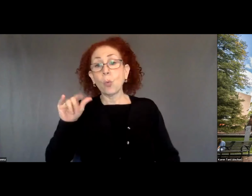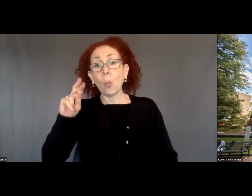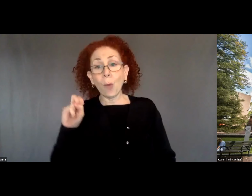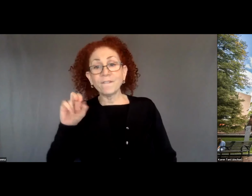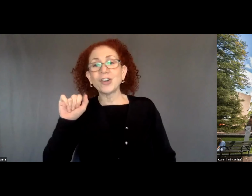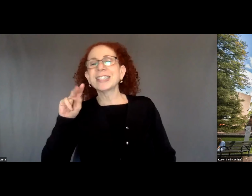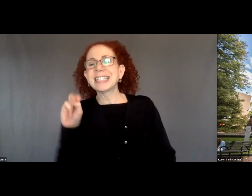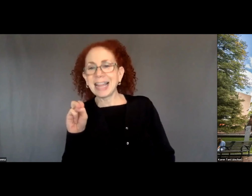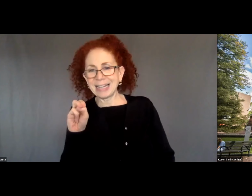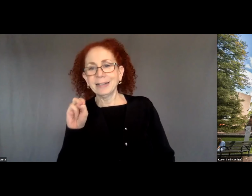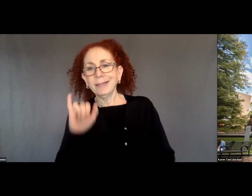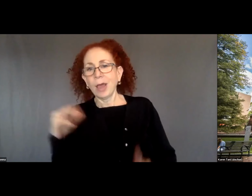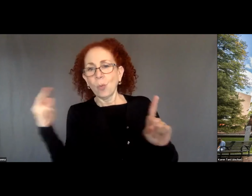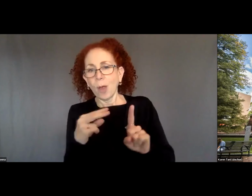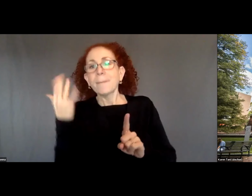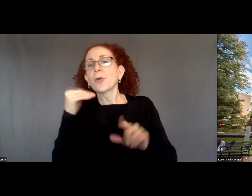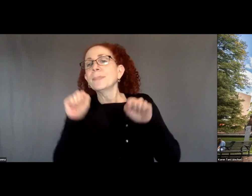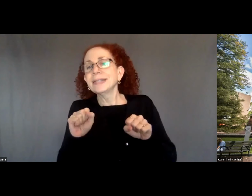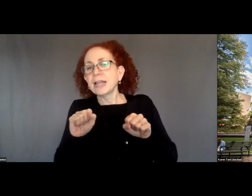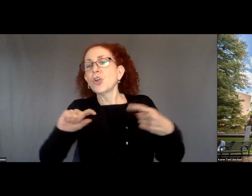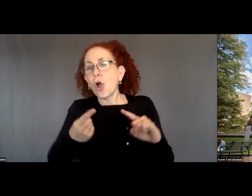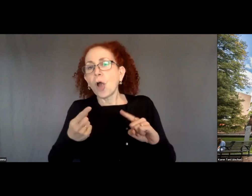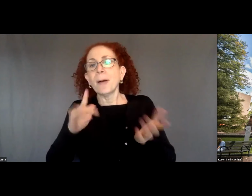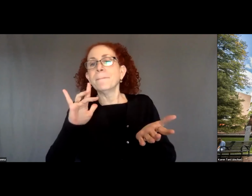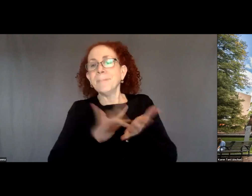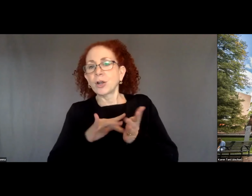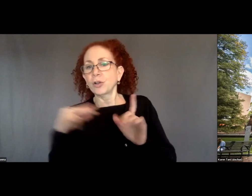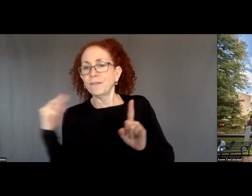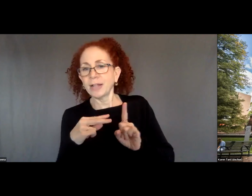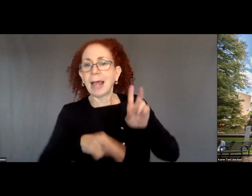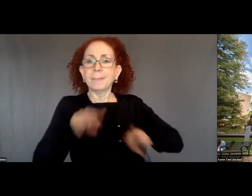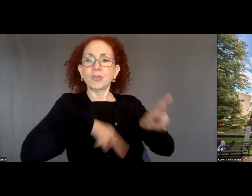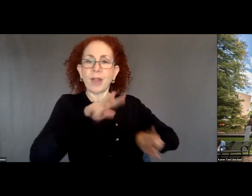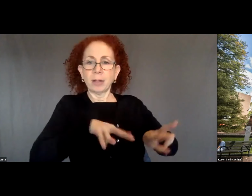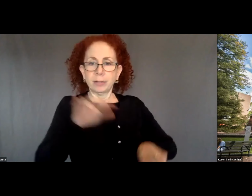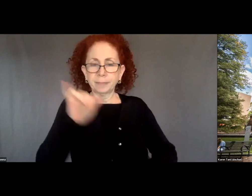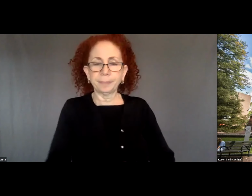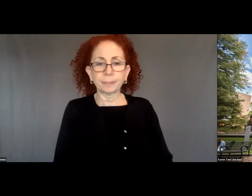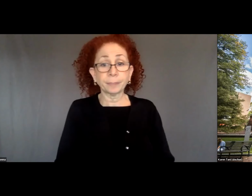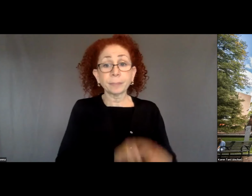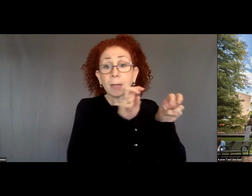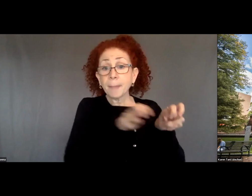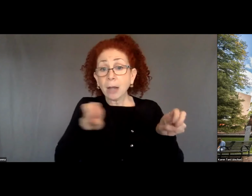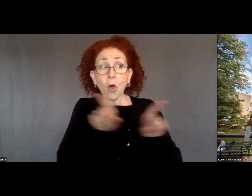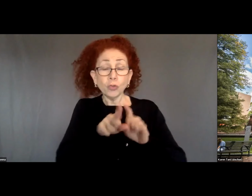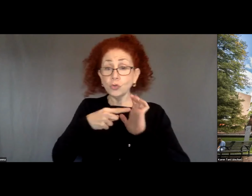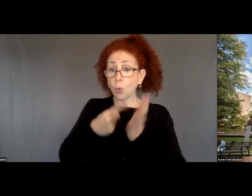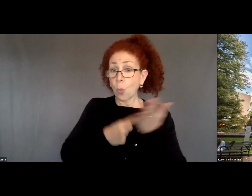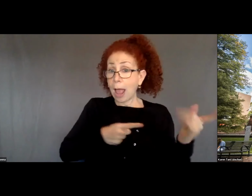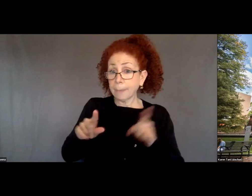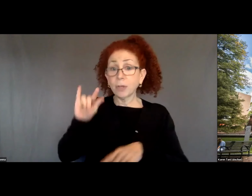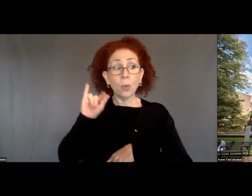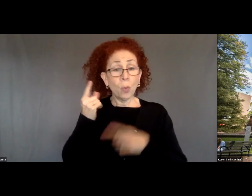way because of the potential harms of medicalization and surveillance. Panelists also showed us what happens when we look